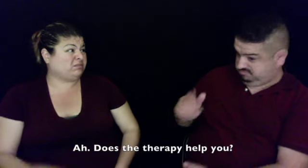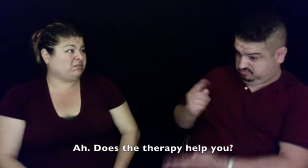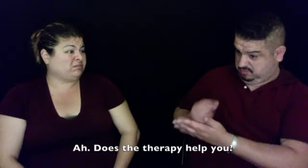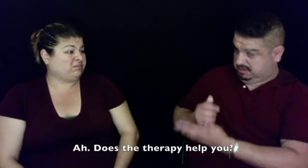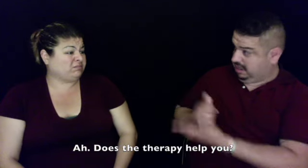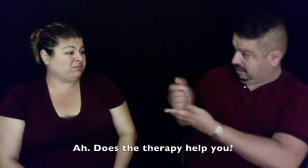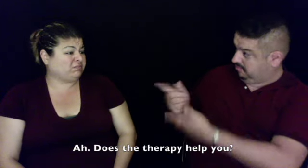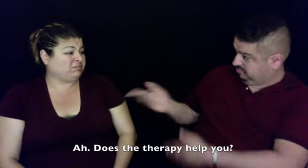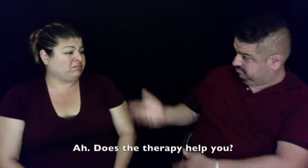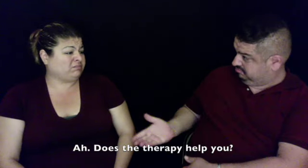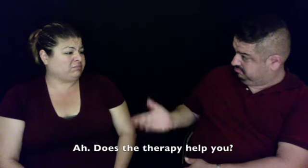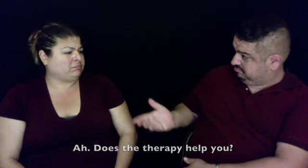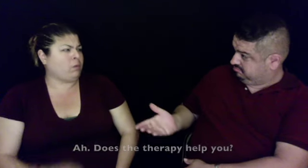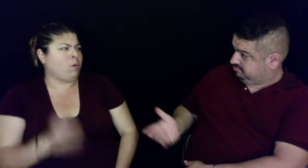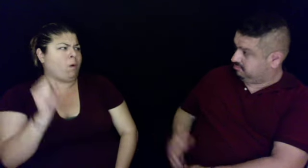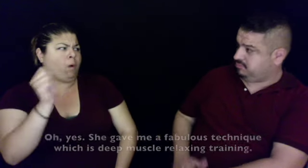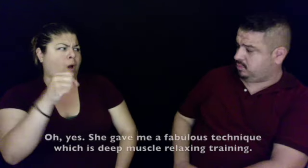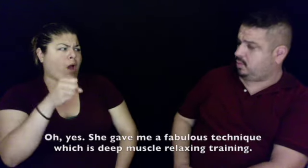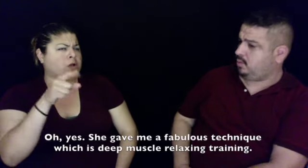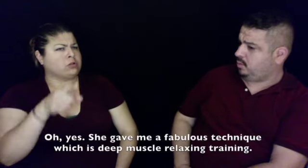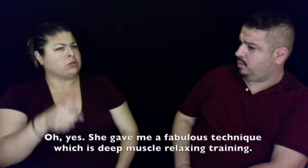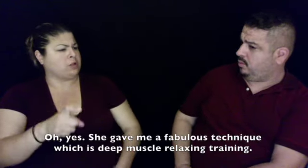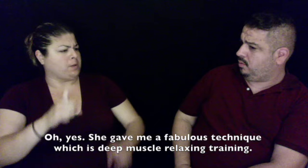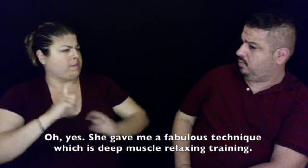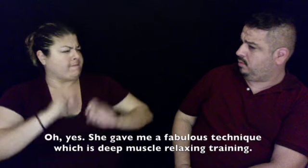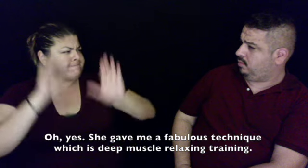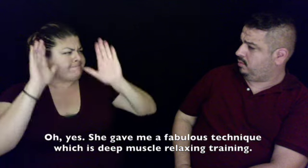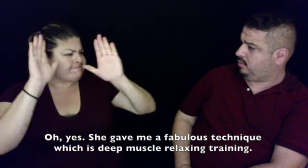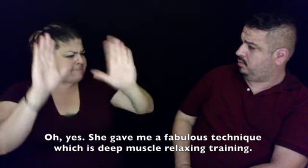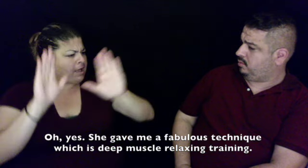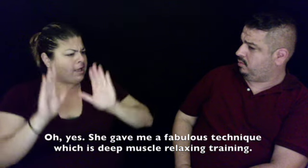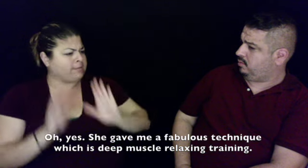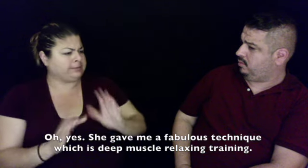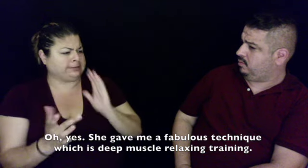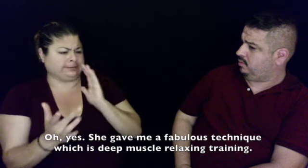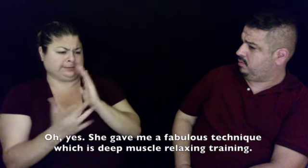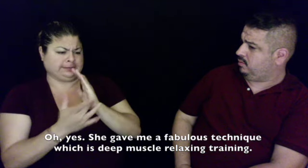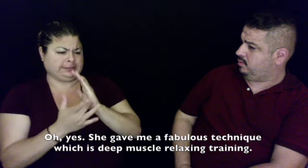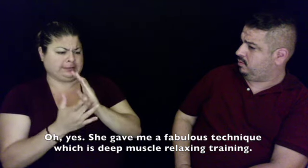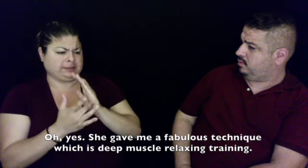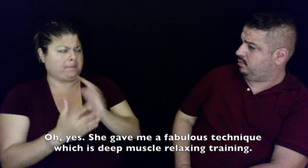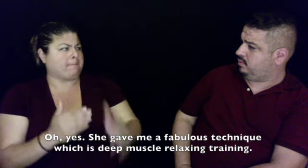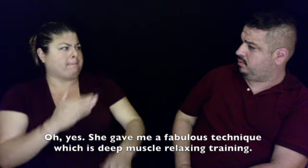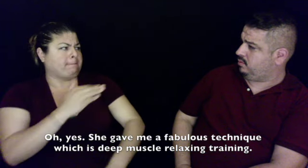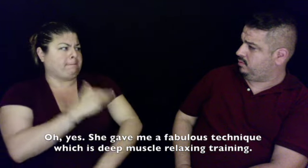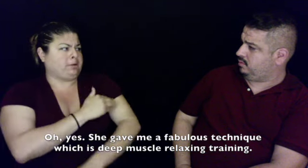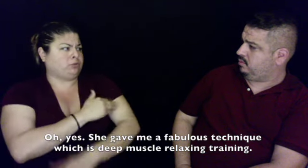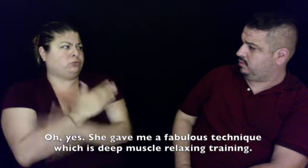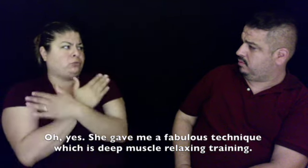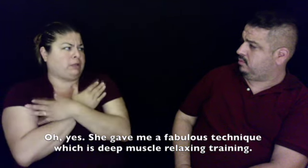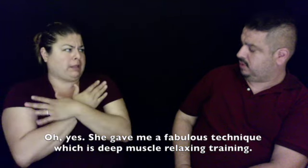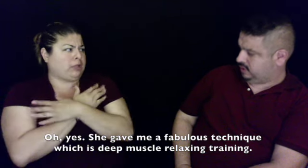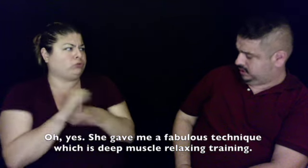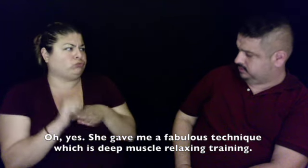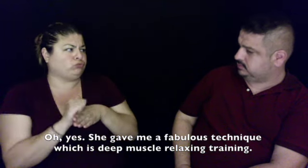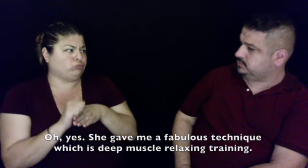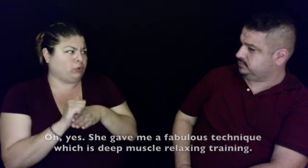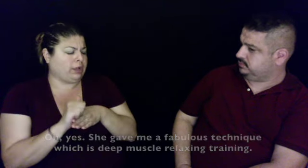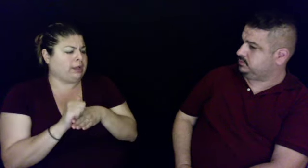Ah, does the therapy help you? Oh yes, she gave me a fabulous technique, which is deep muscle relaxing training.